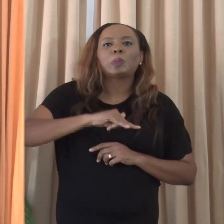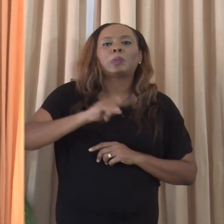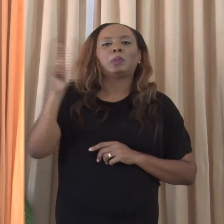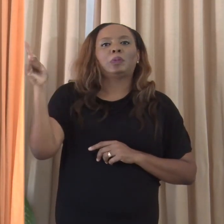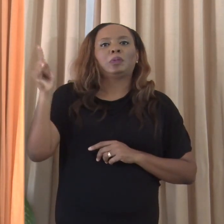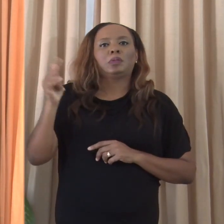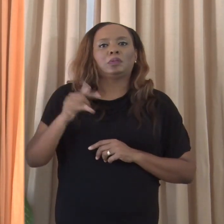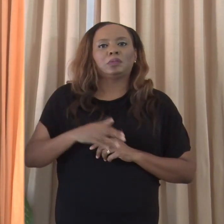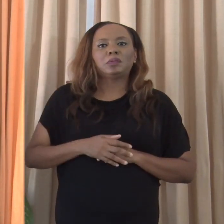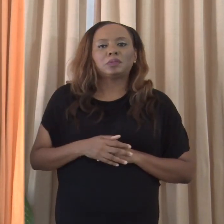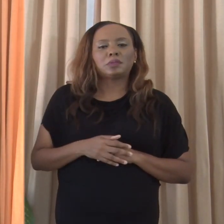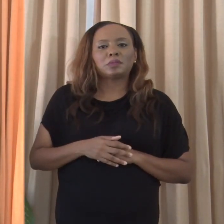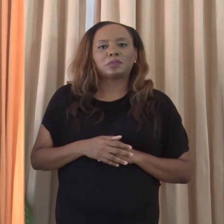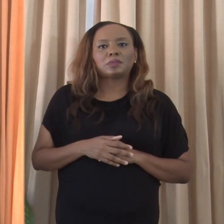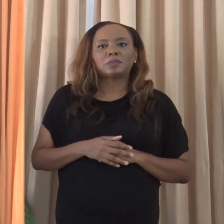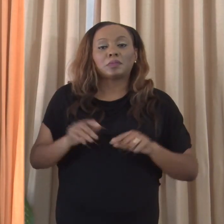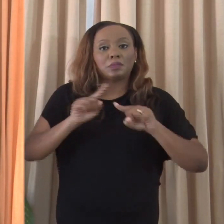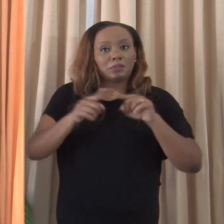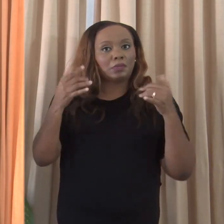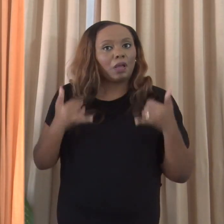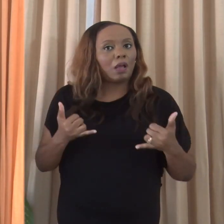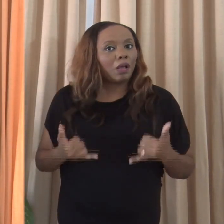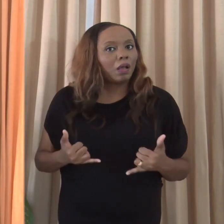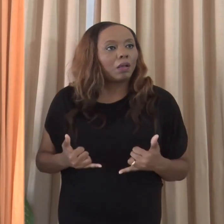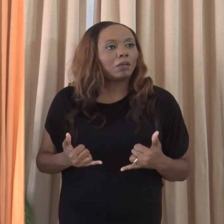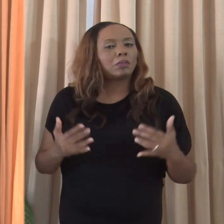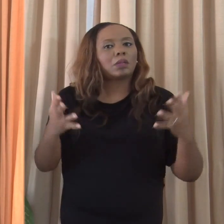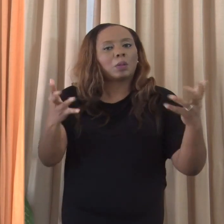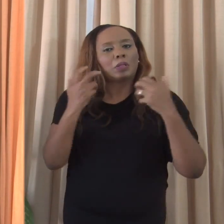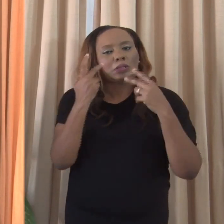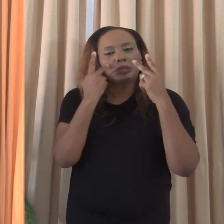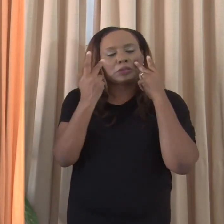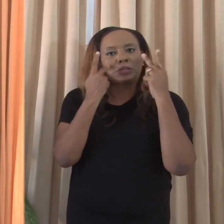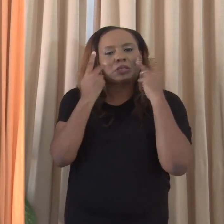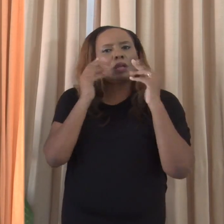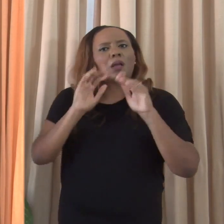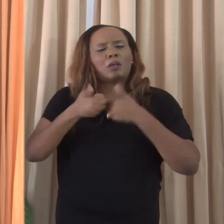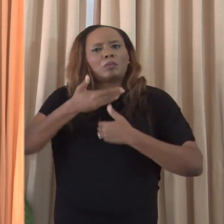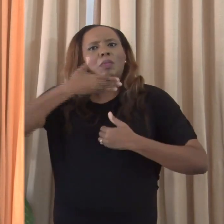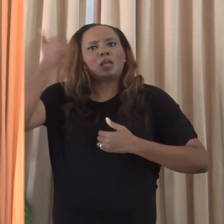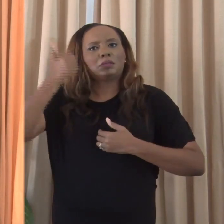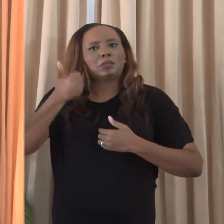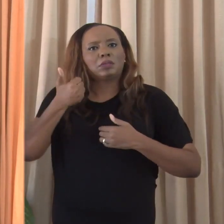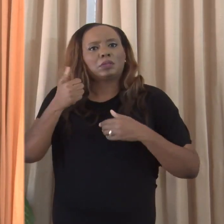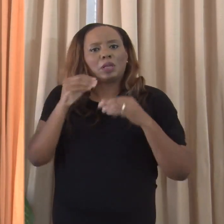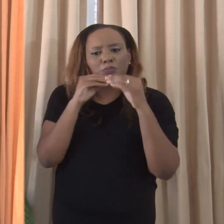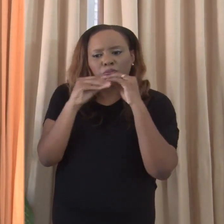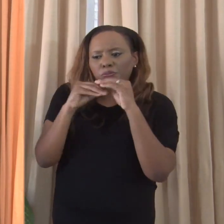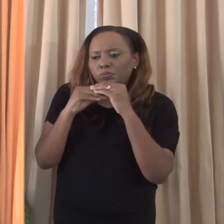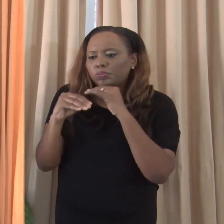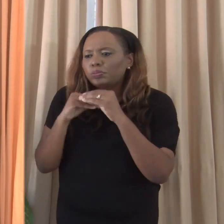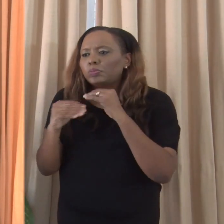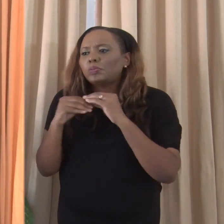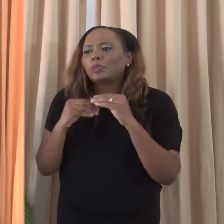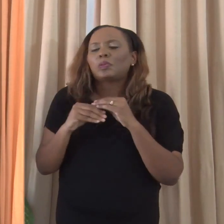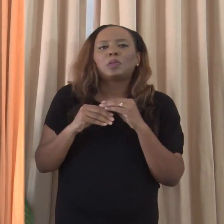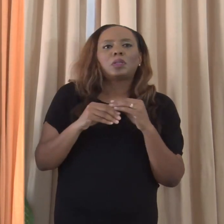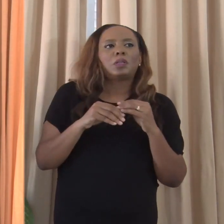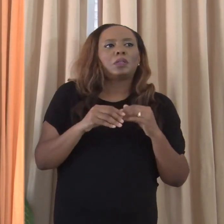now tried to create a counter-cyclical approach to this, and to the extent that the tourism sector, which was the